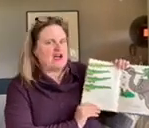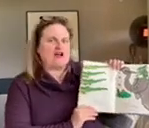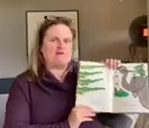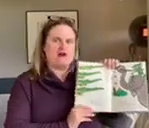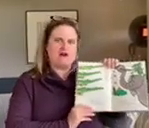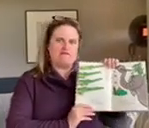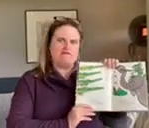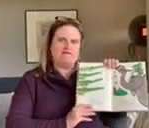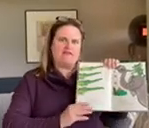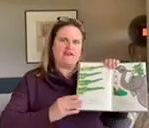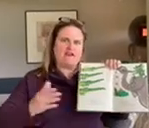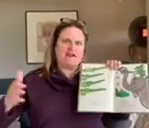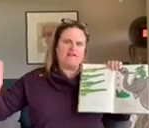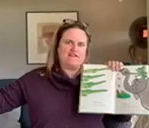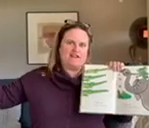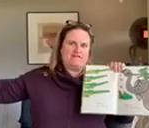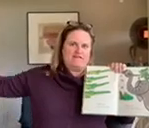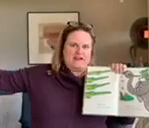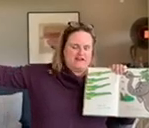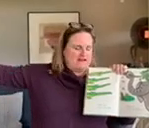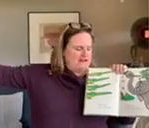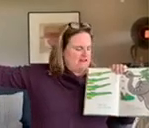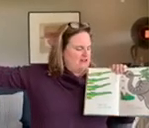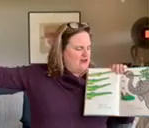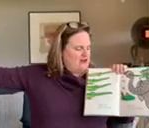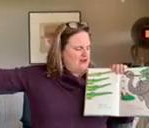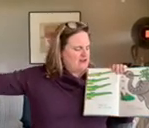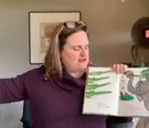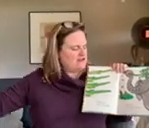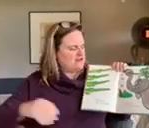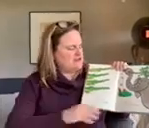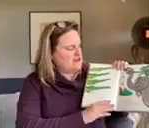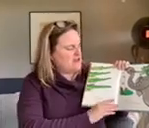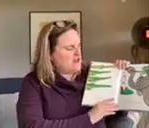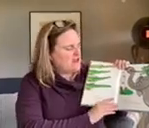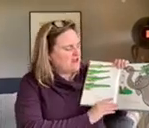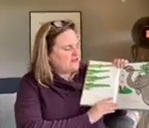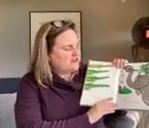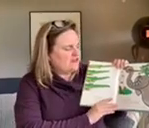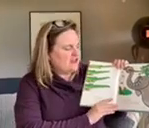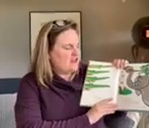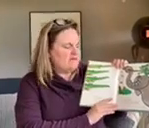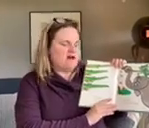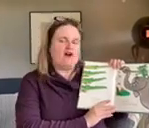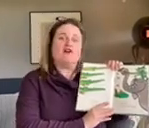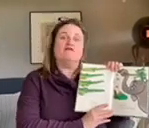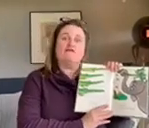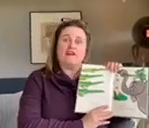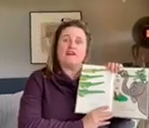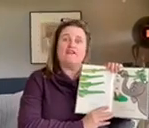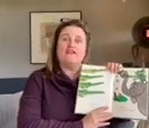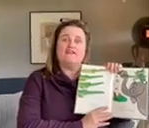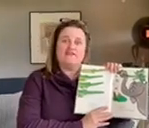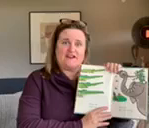Some are very, very long. Some are very,